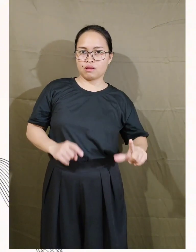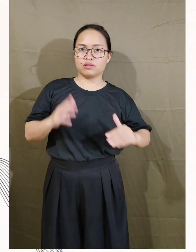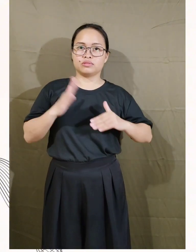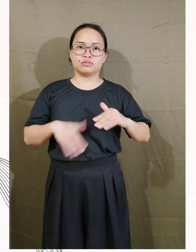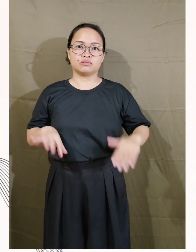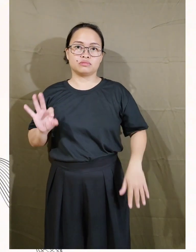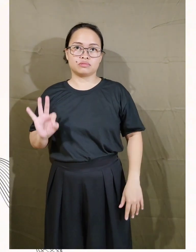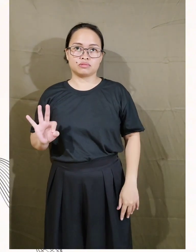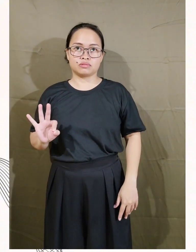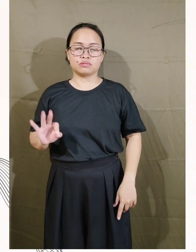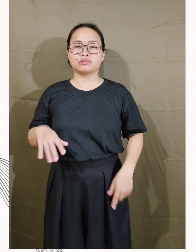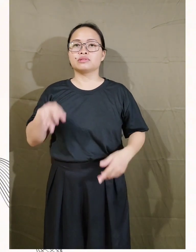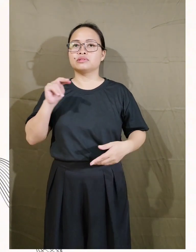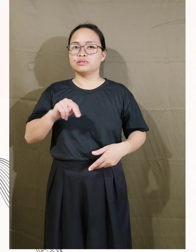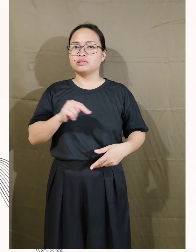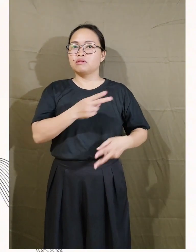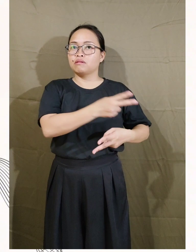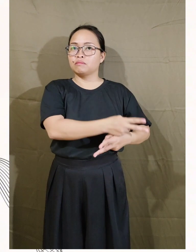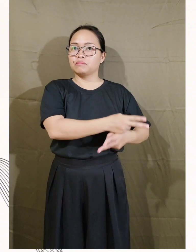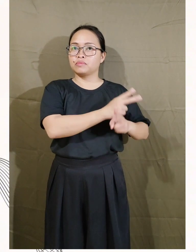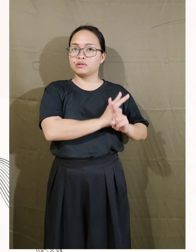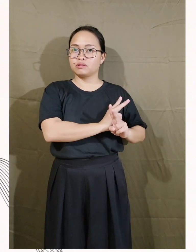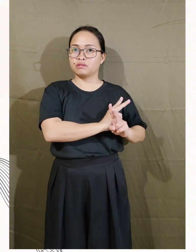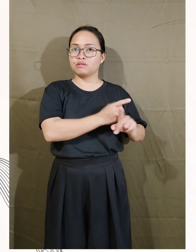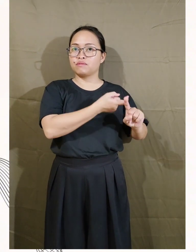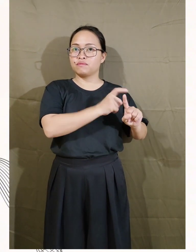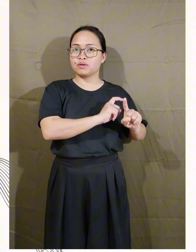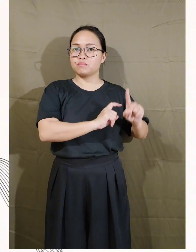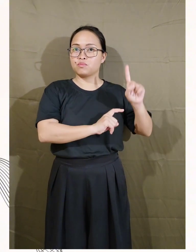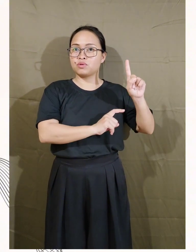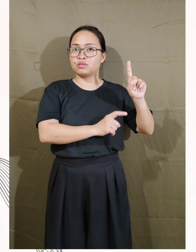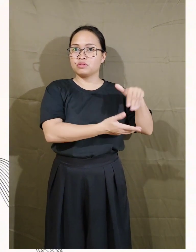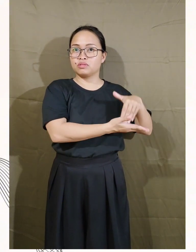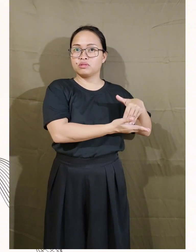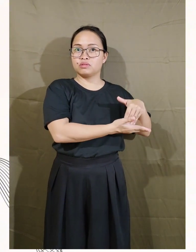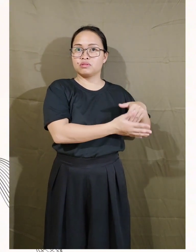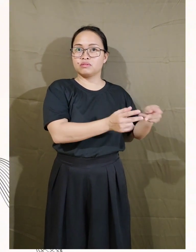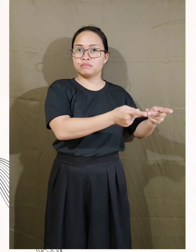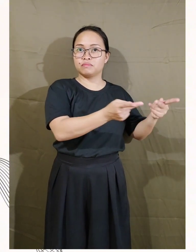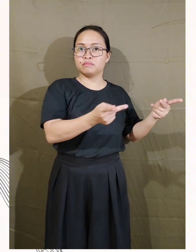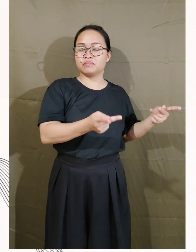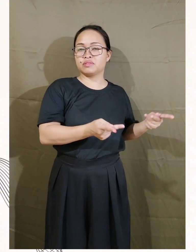9, so we need to borrow from thousands place.